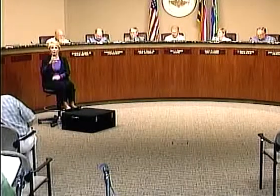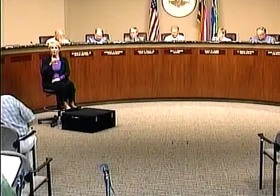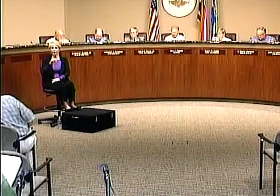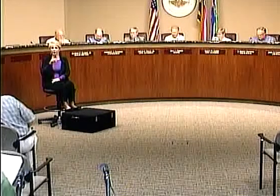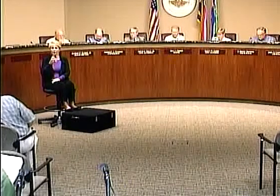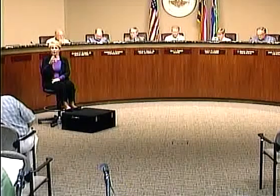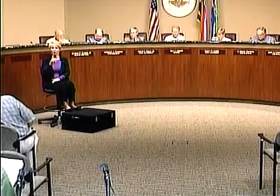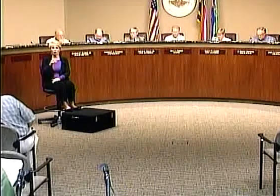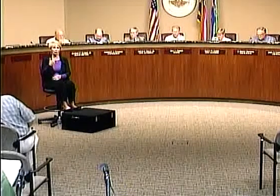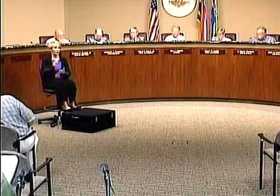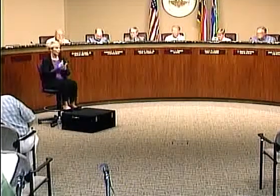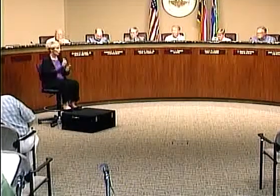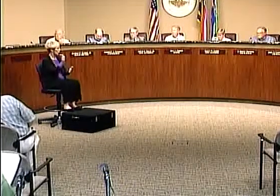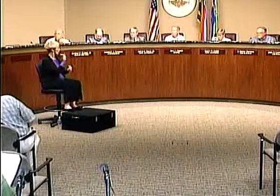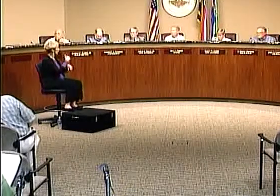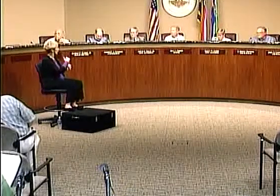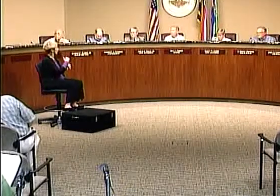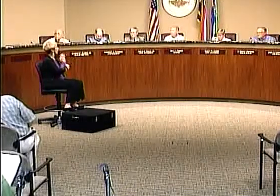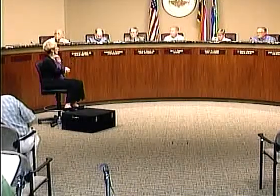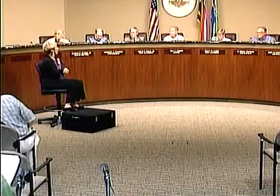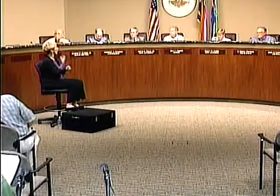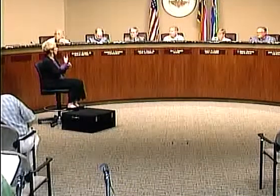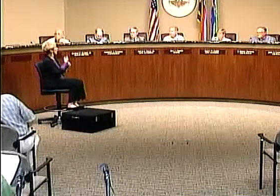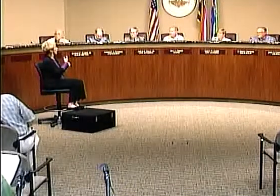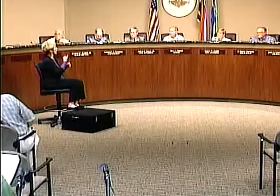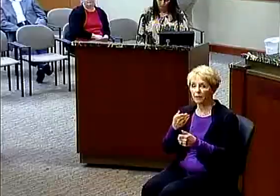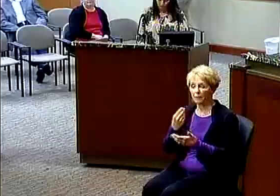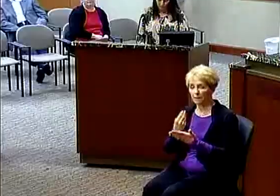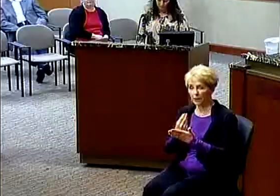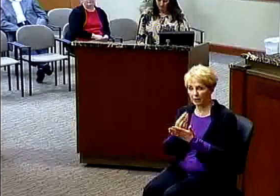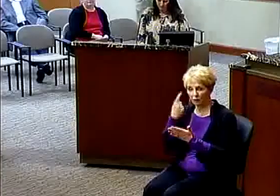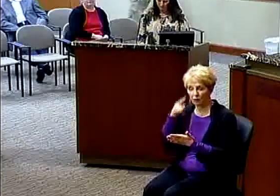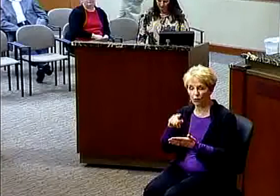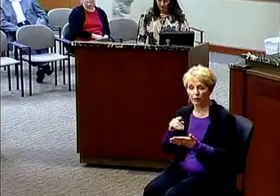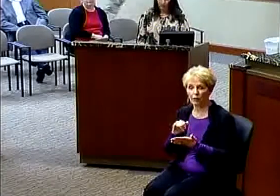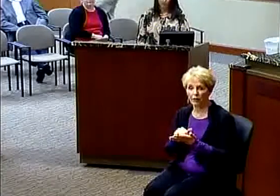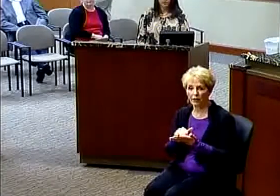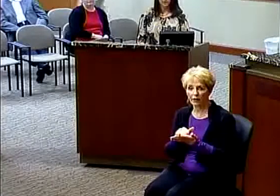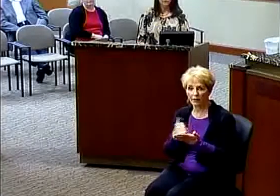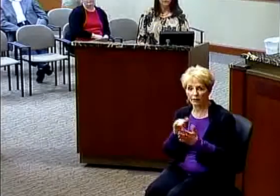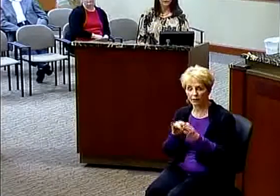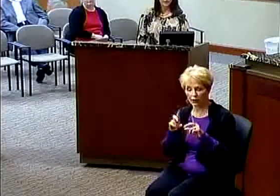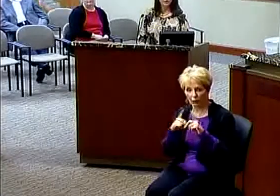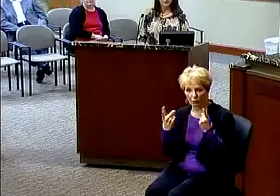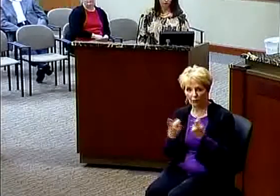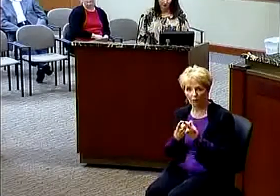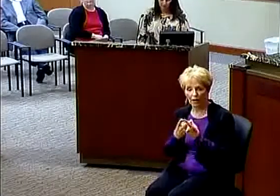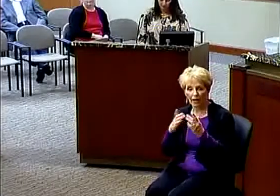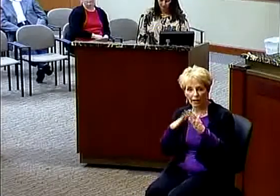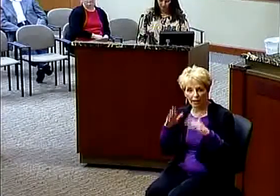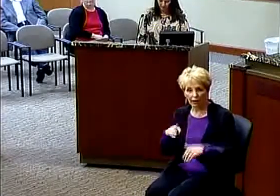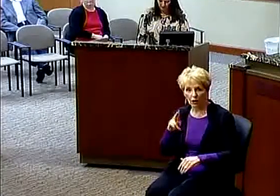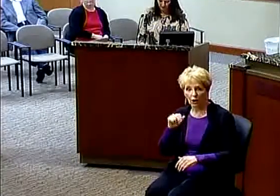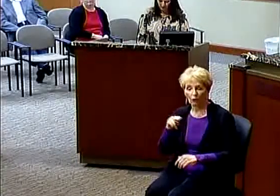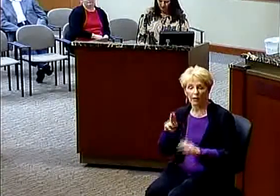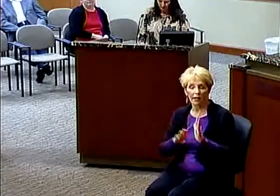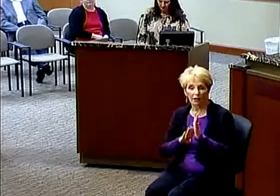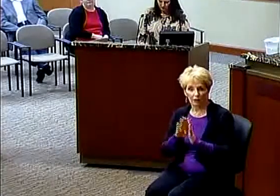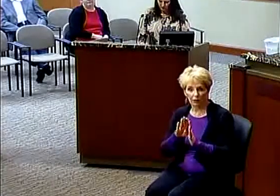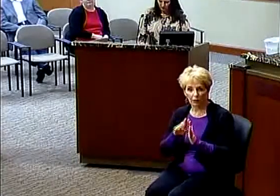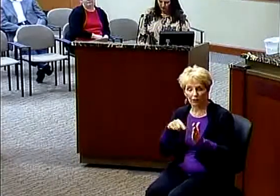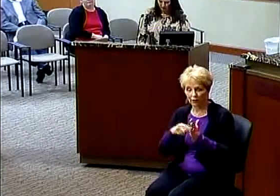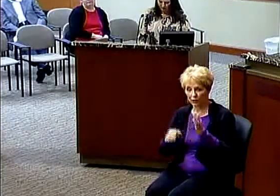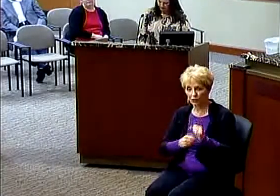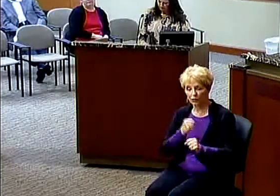money. Good evening. This is our yearly entitlement money from the Department of Housing and Urban Development.